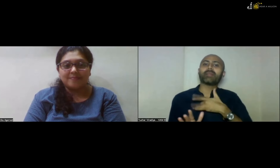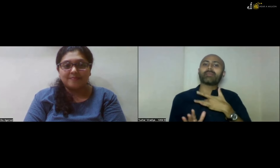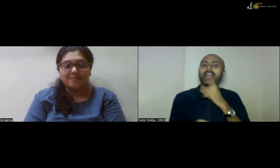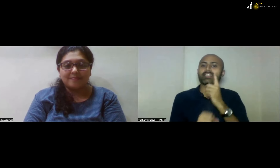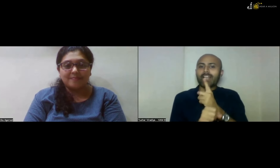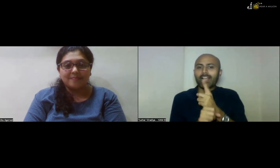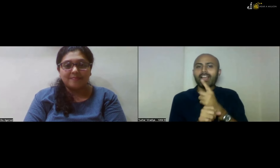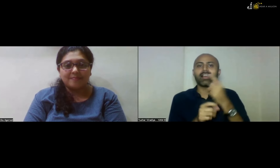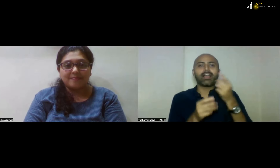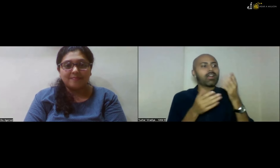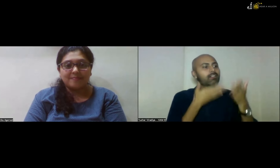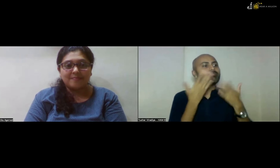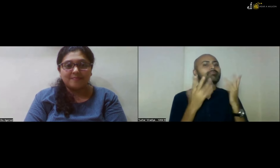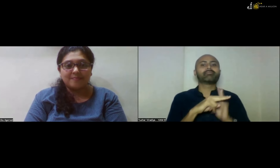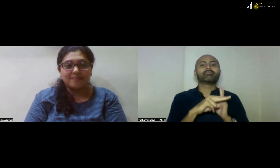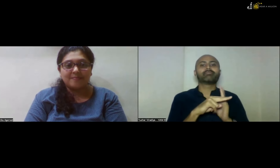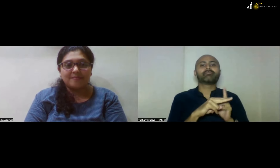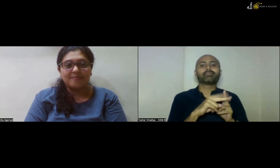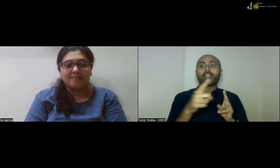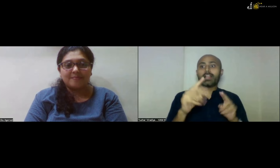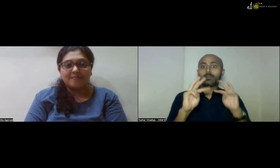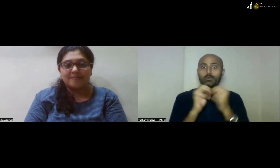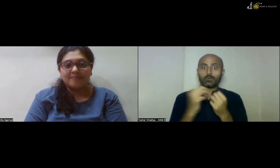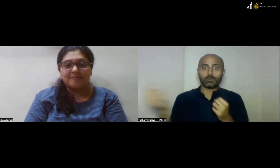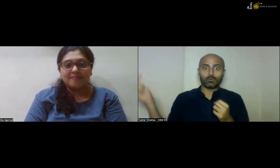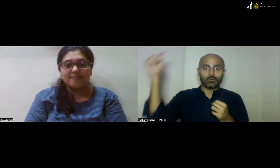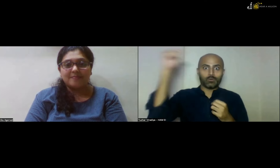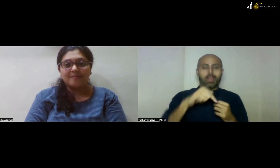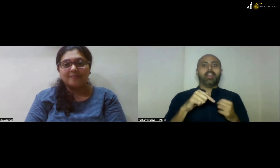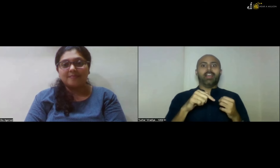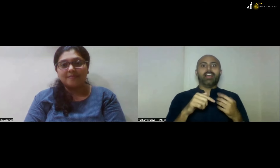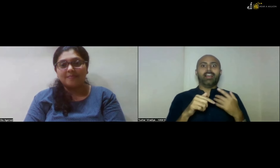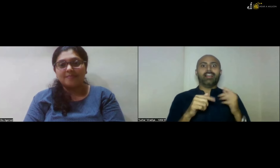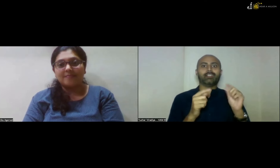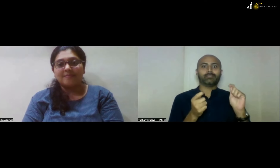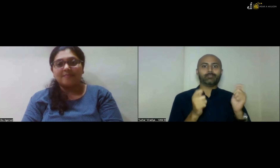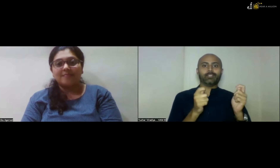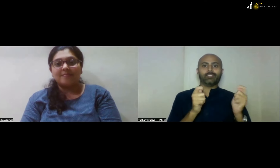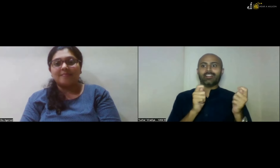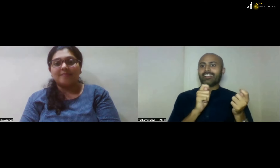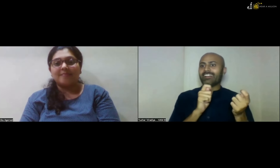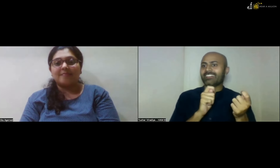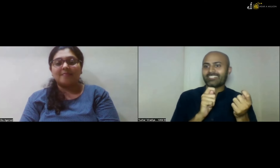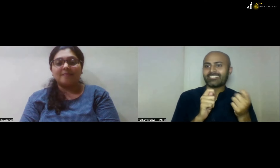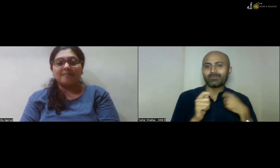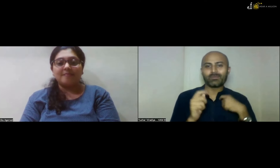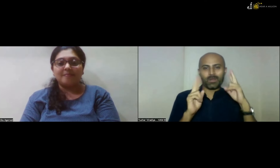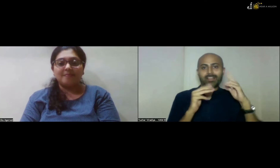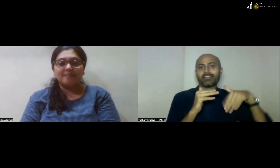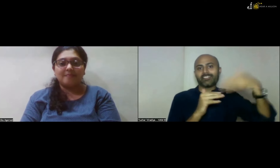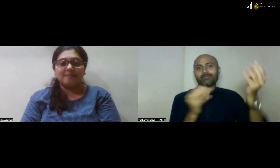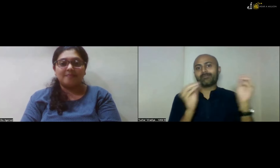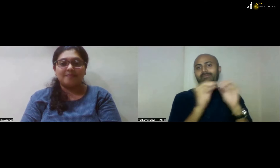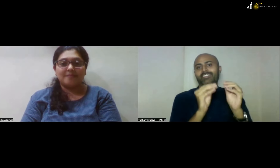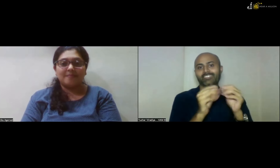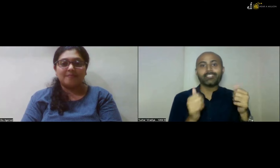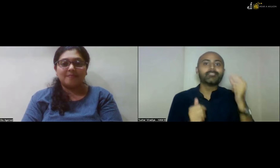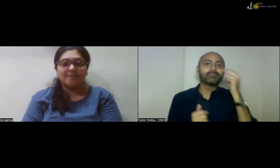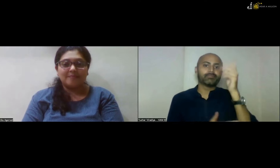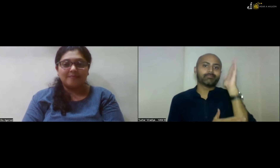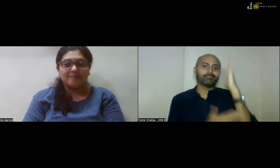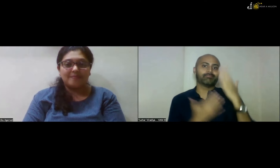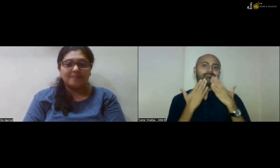the deaf schools, they are not aware. The teachers, they are still using the same pedagogy, and they are not trying to change. But